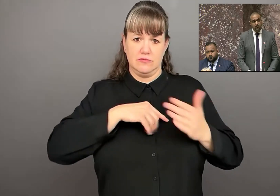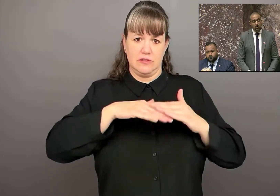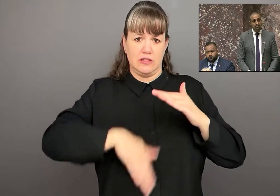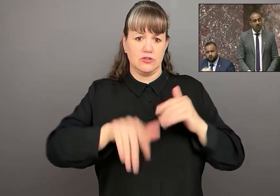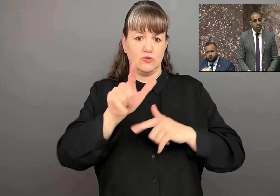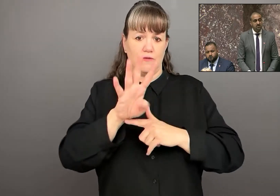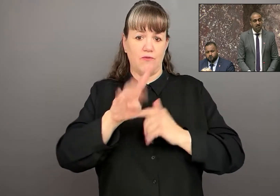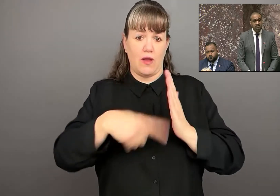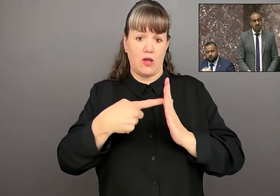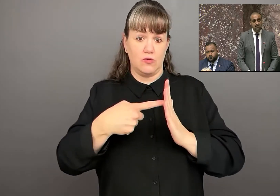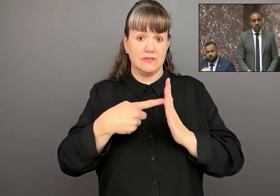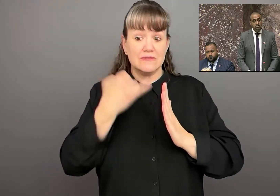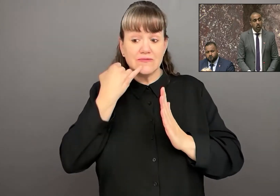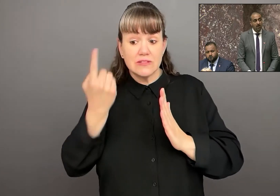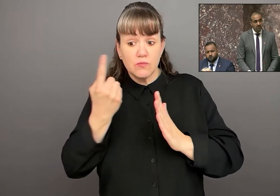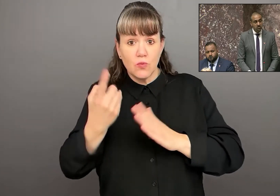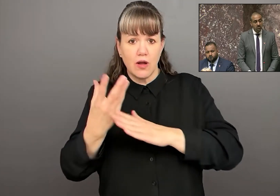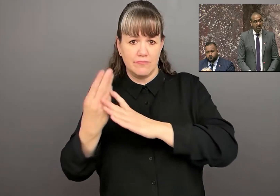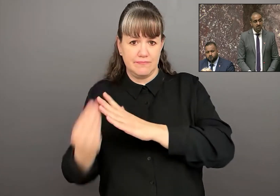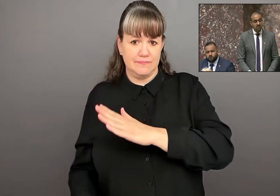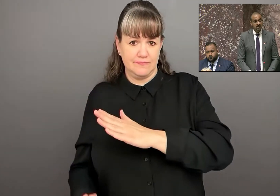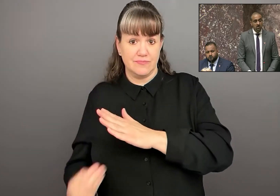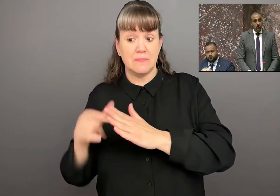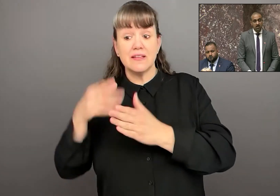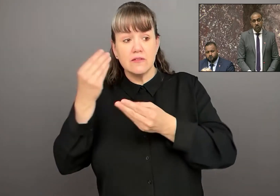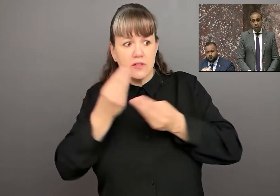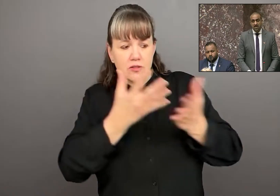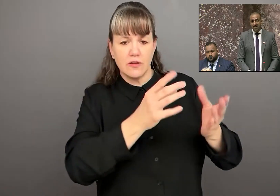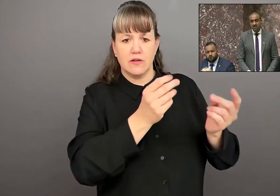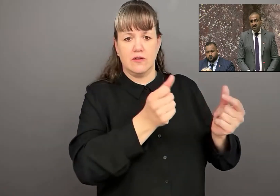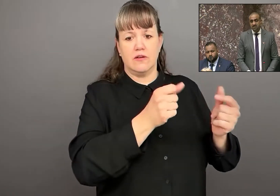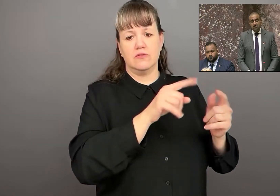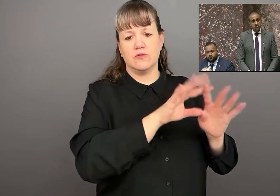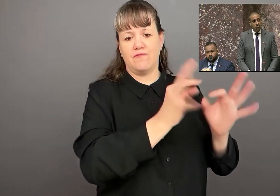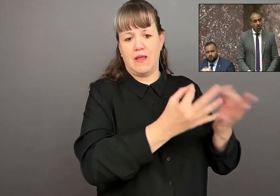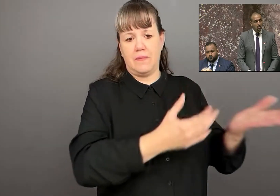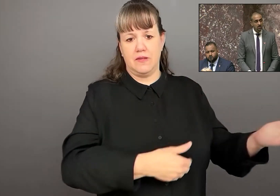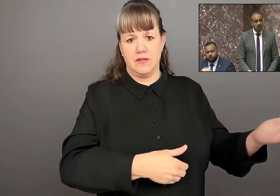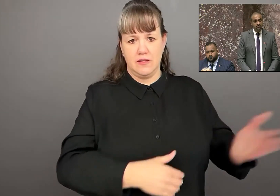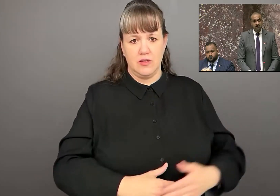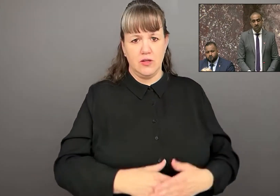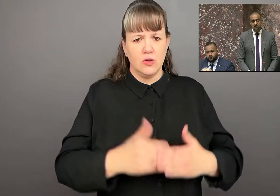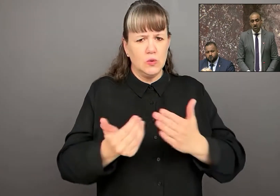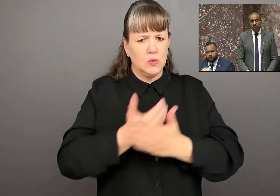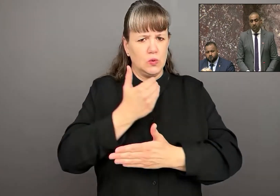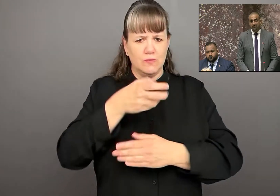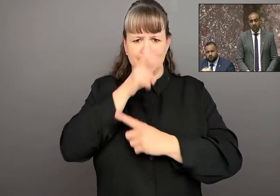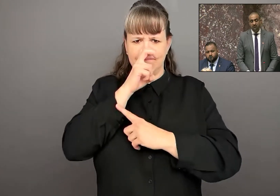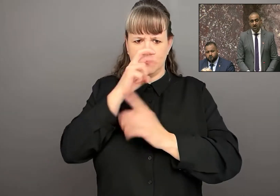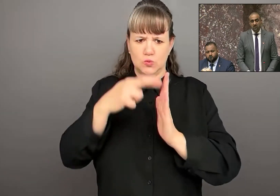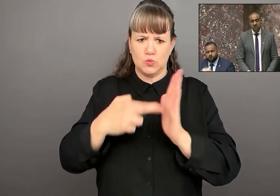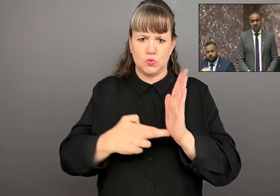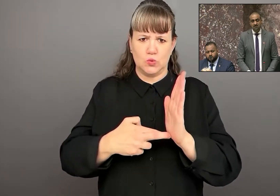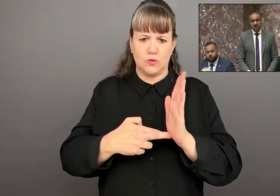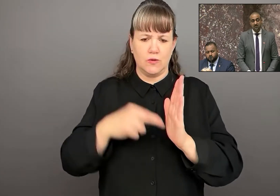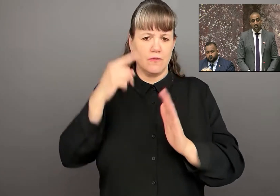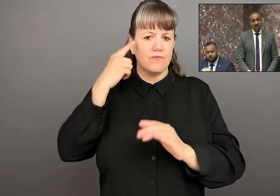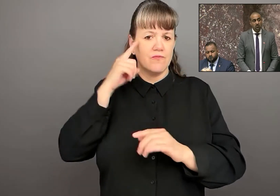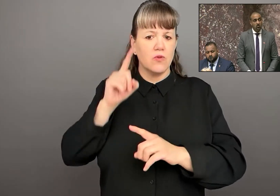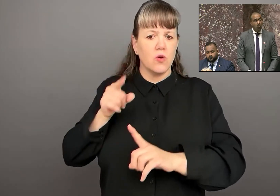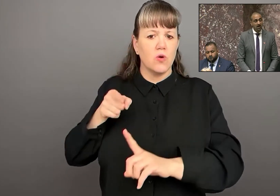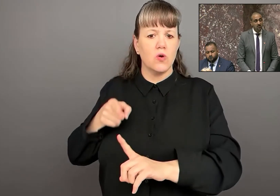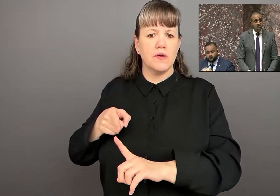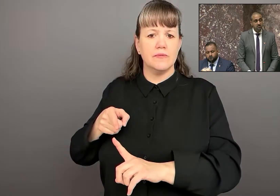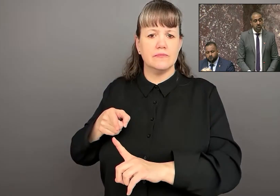allow supportive housing sites to do wellness checks. We issued guidelines to all of the not-for-profit providers that they're